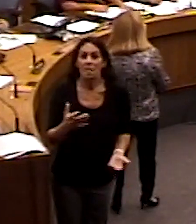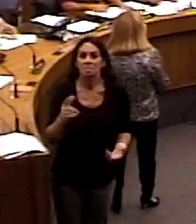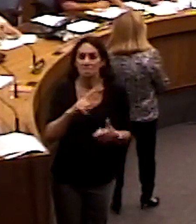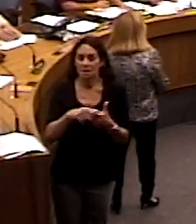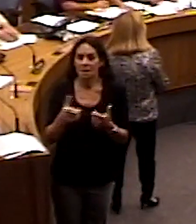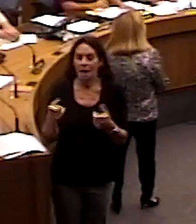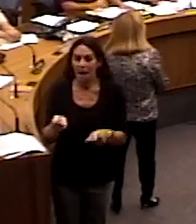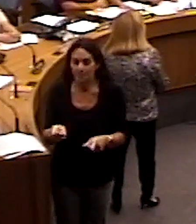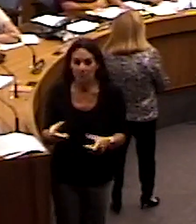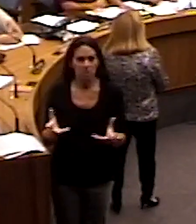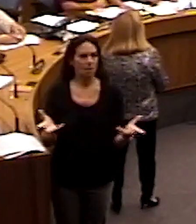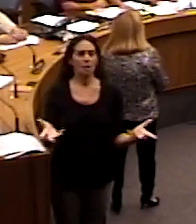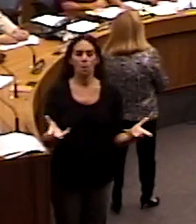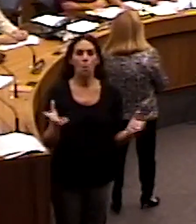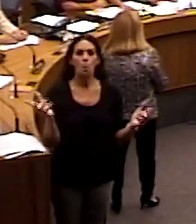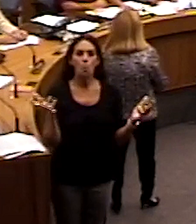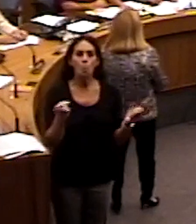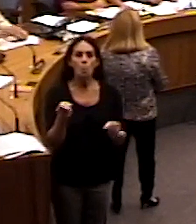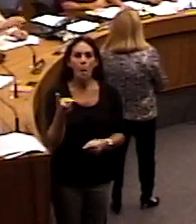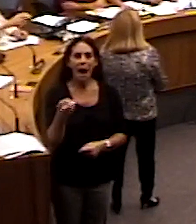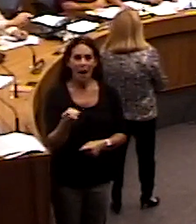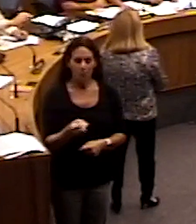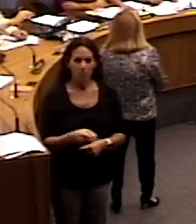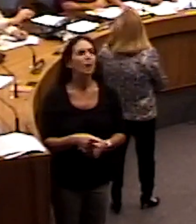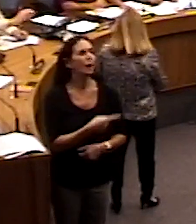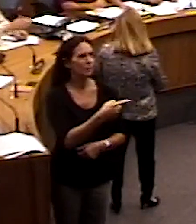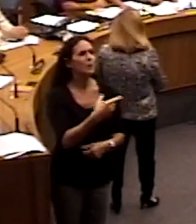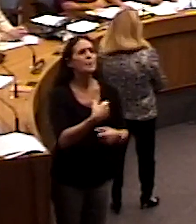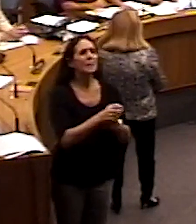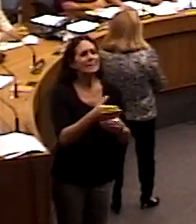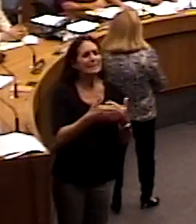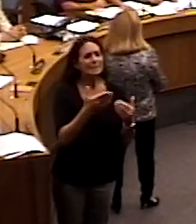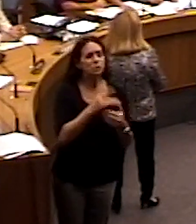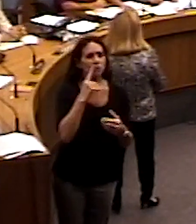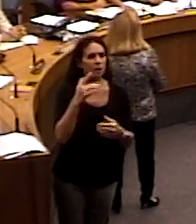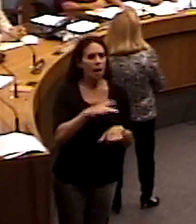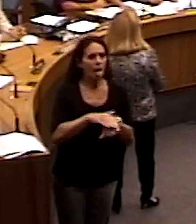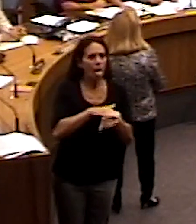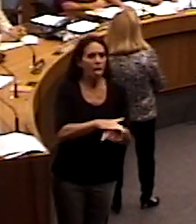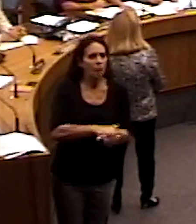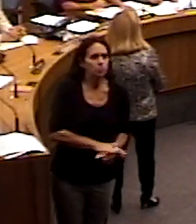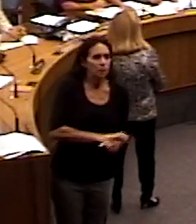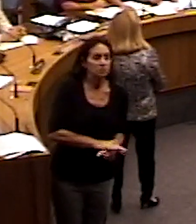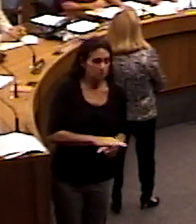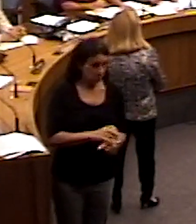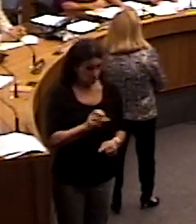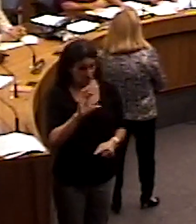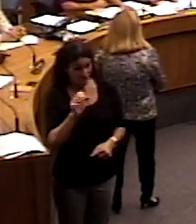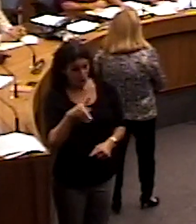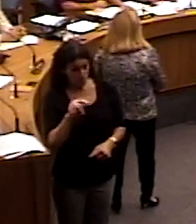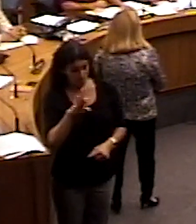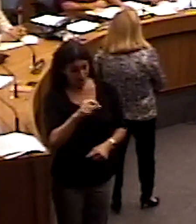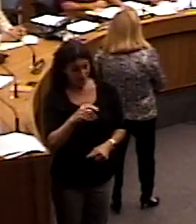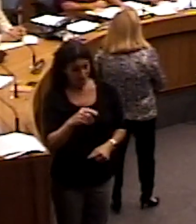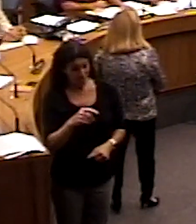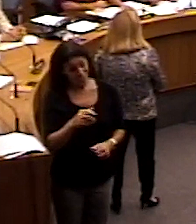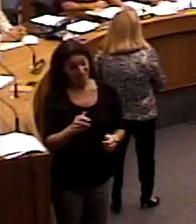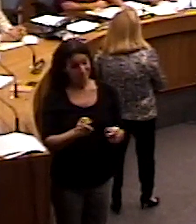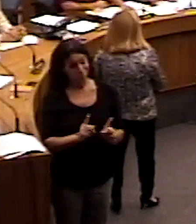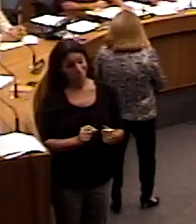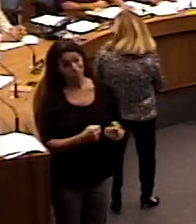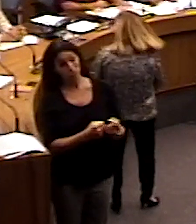Really? Made it easier that way. So was the umpire on your side? Yeah. Okay. That's